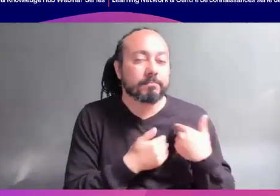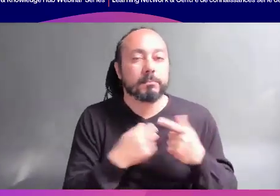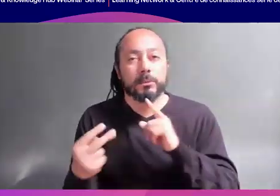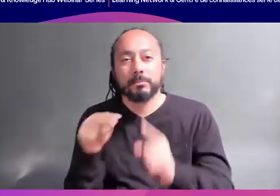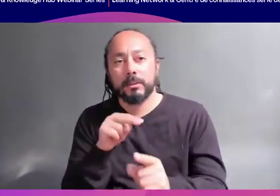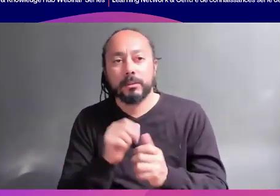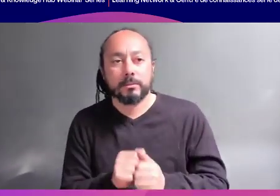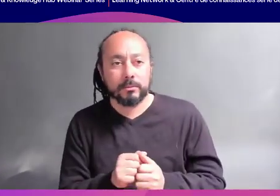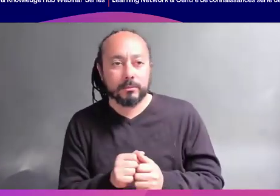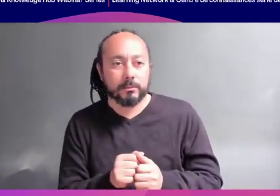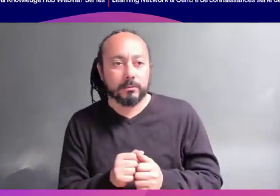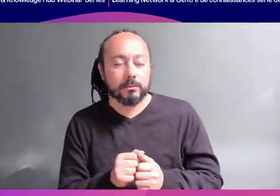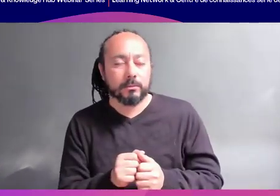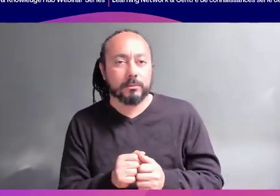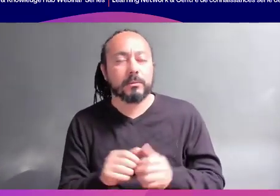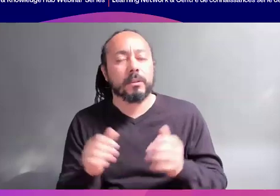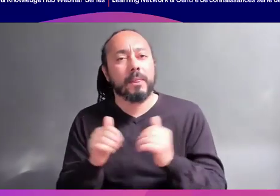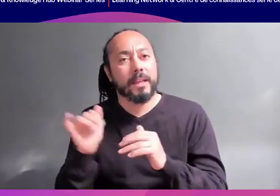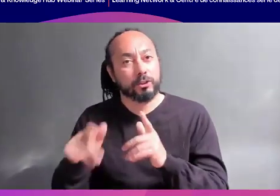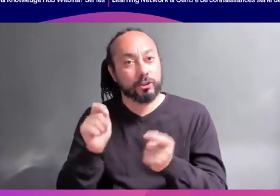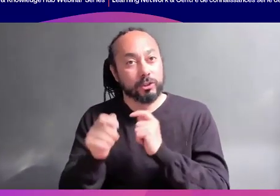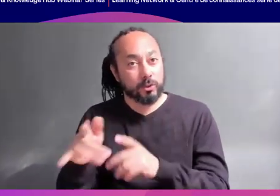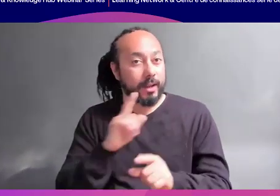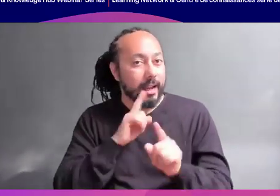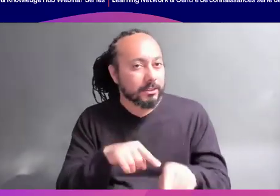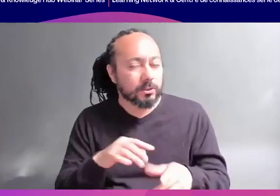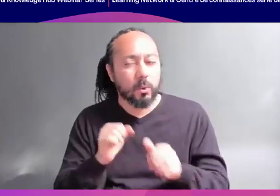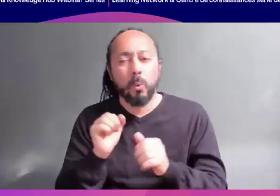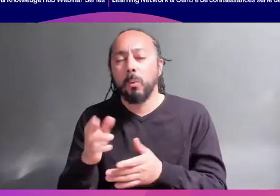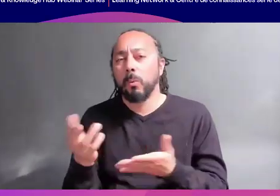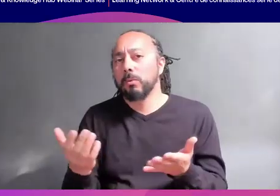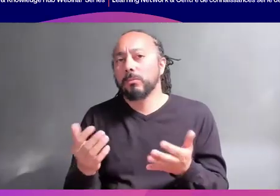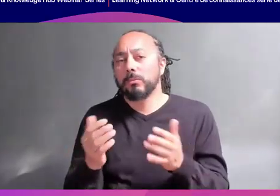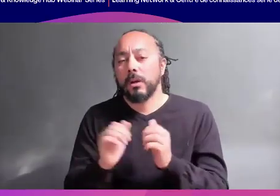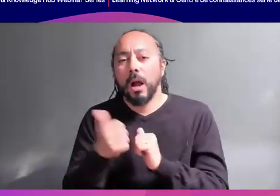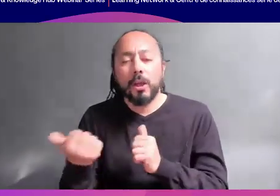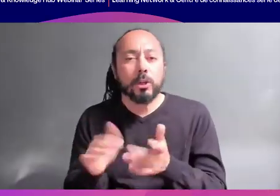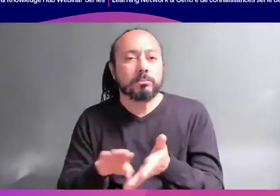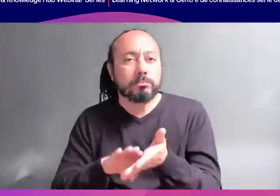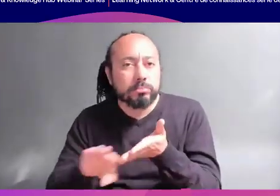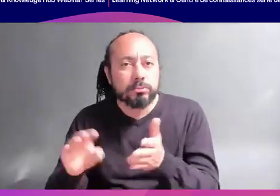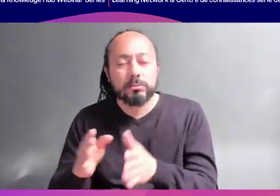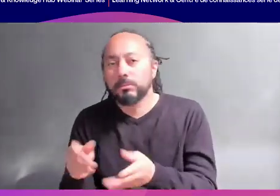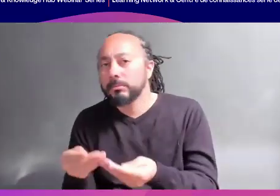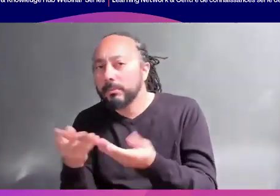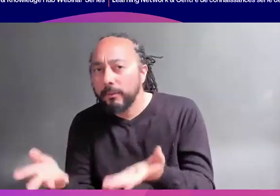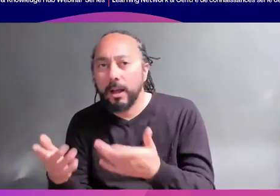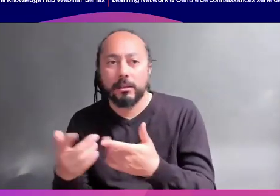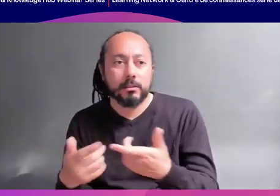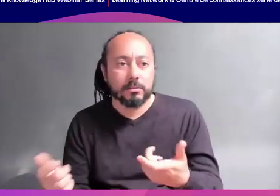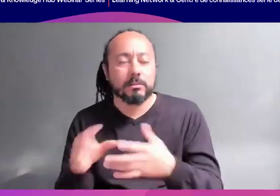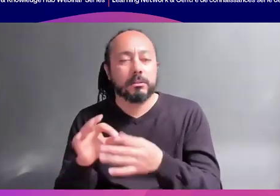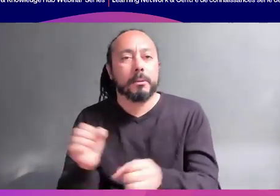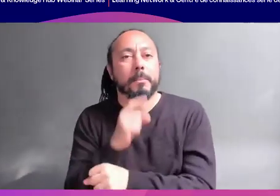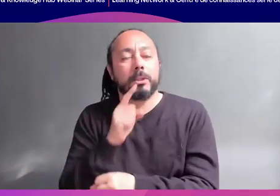How does that change your answer at all? Or are there other provisions that you needed to think about in terms of making